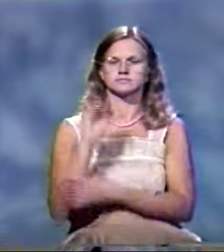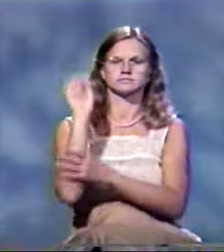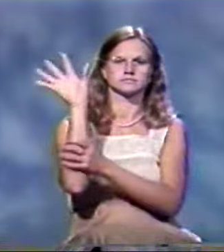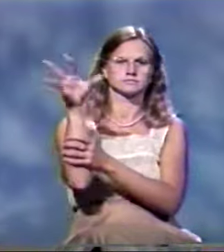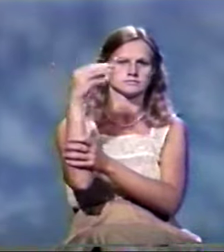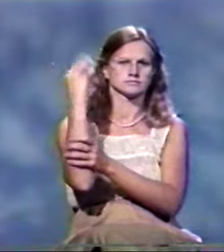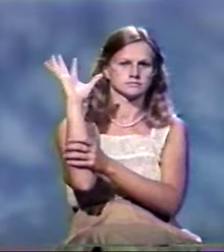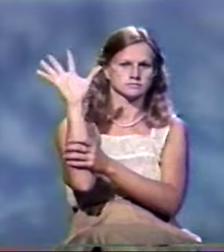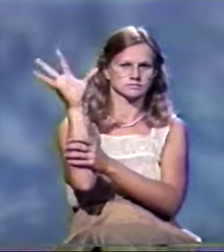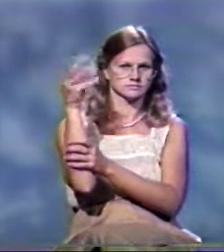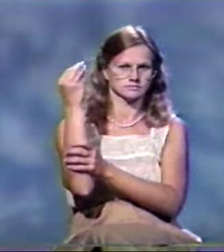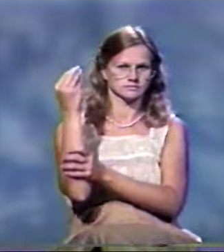vehicle.